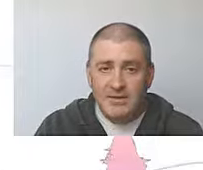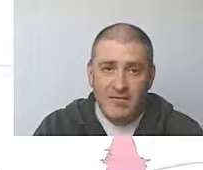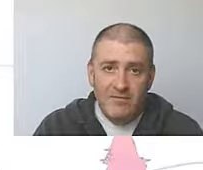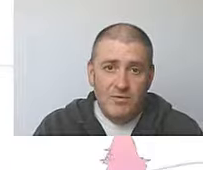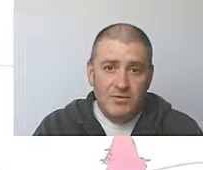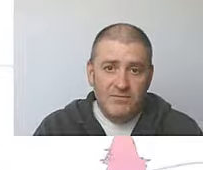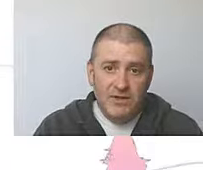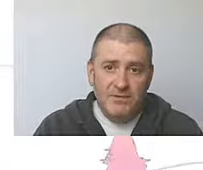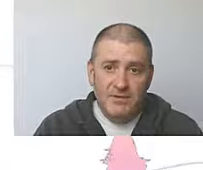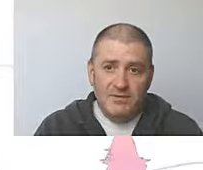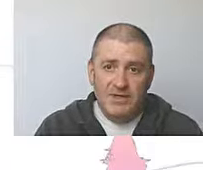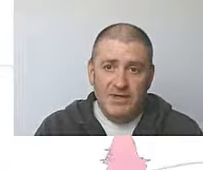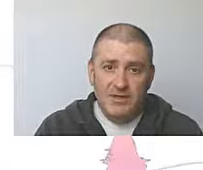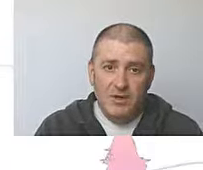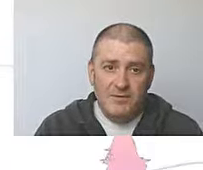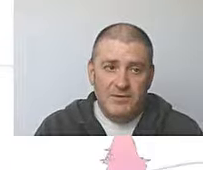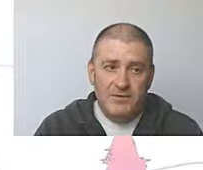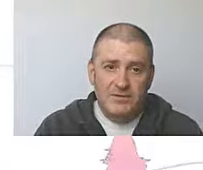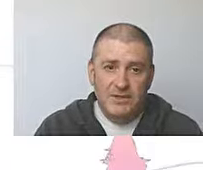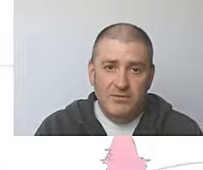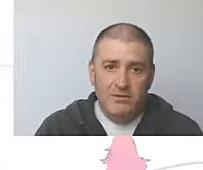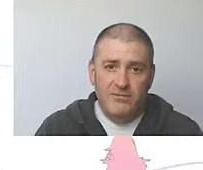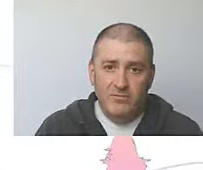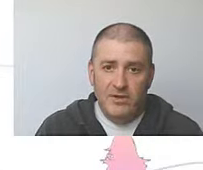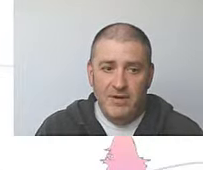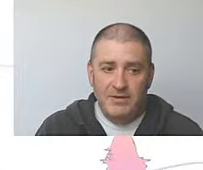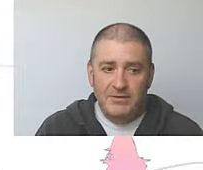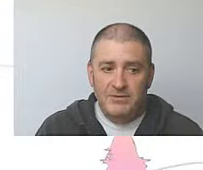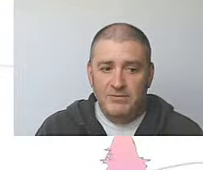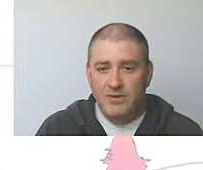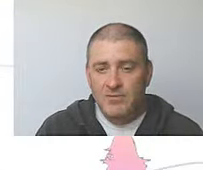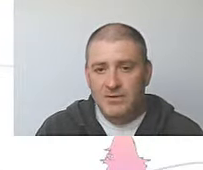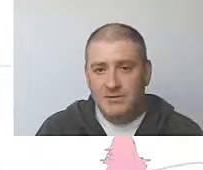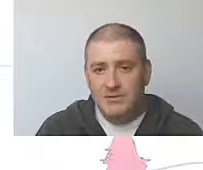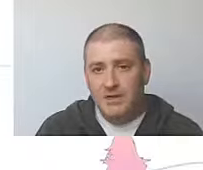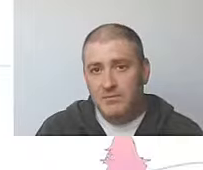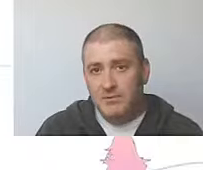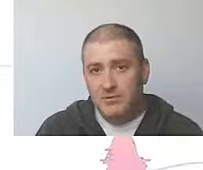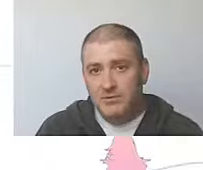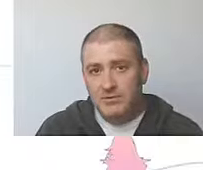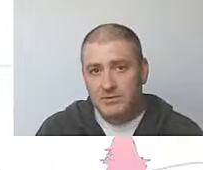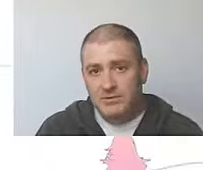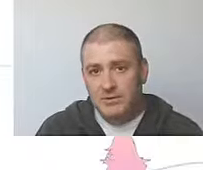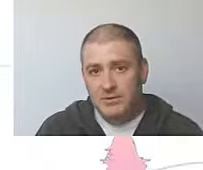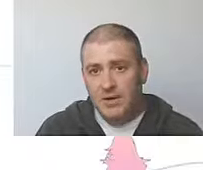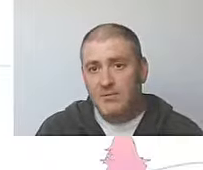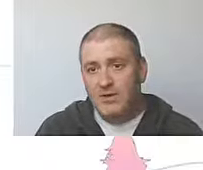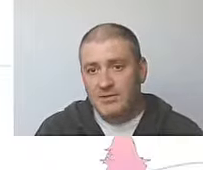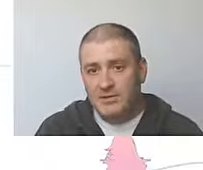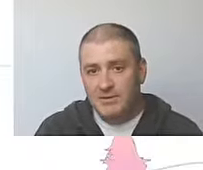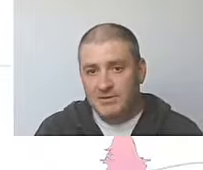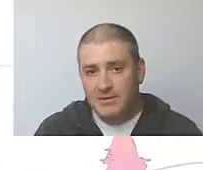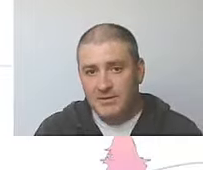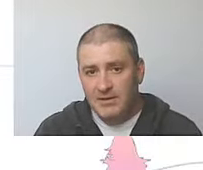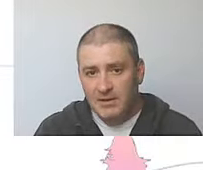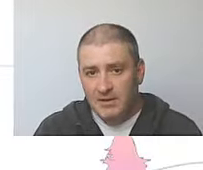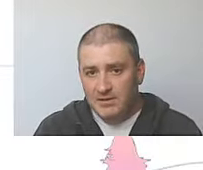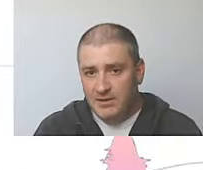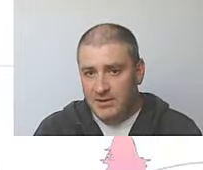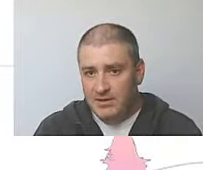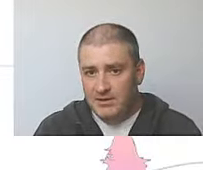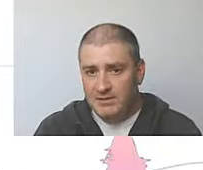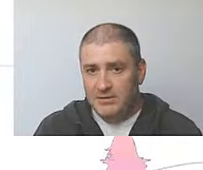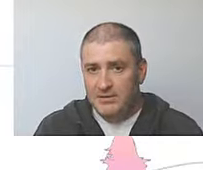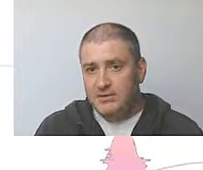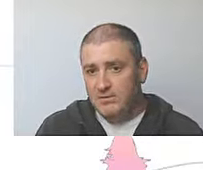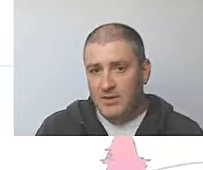And ever more developers taking the opportunity of remakes, remasters, and ports to upgrade accessibility so